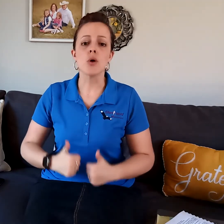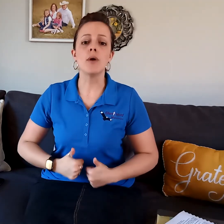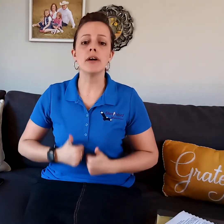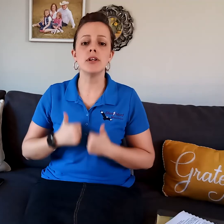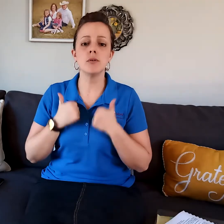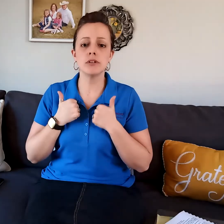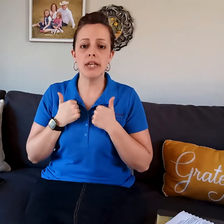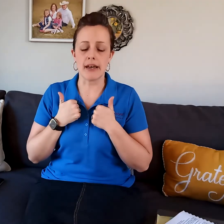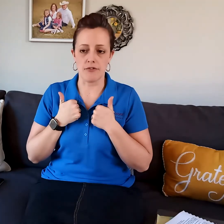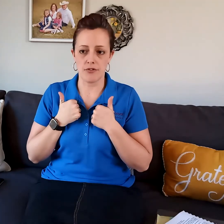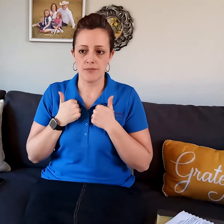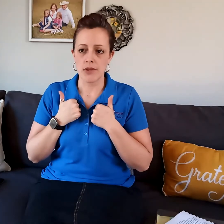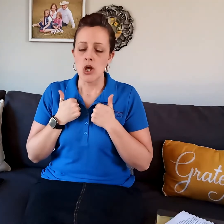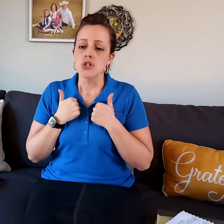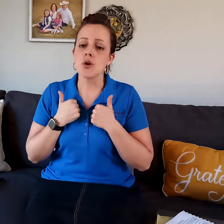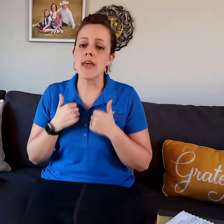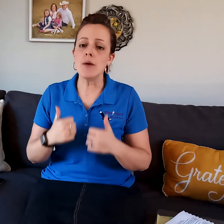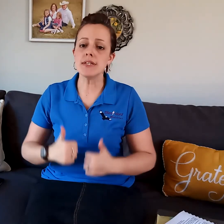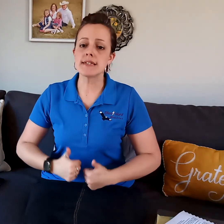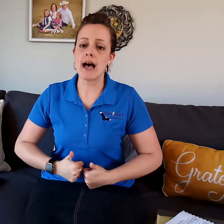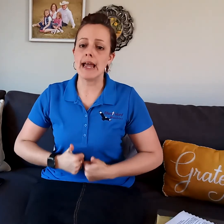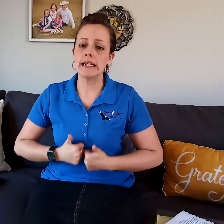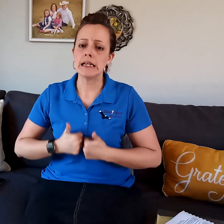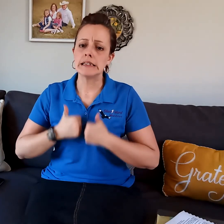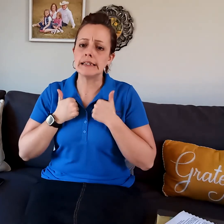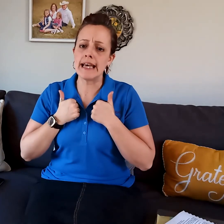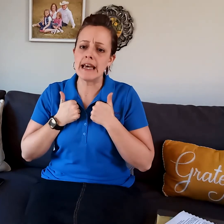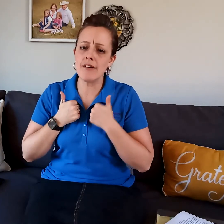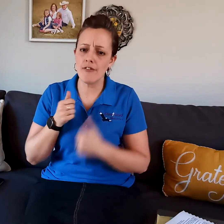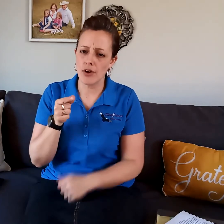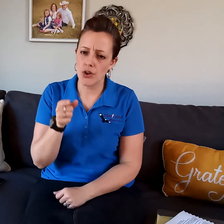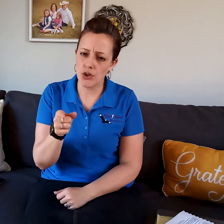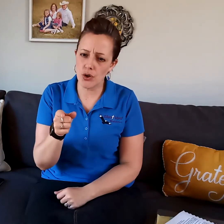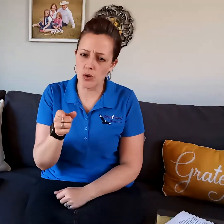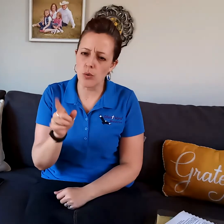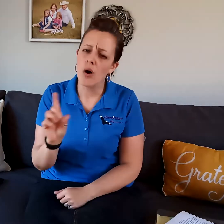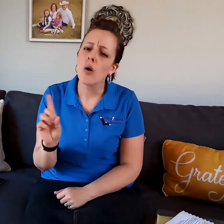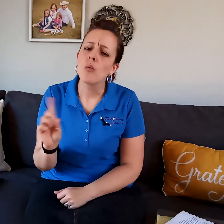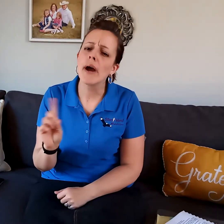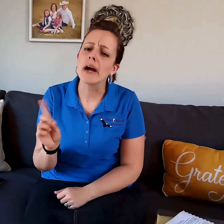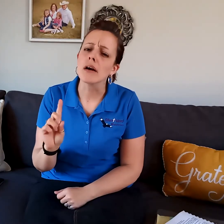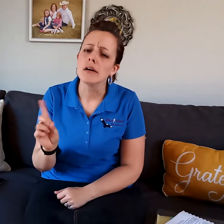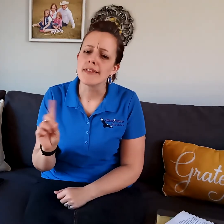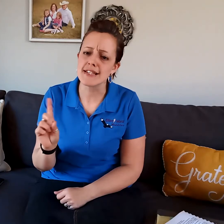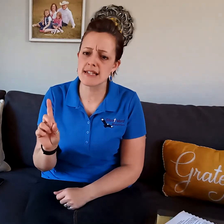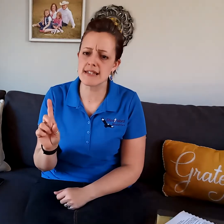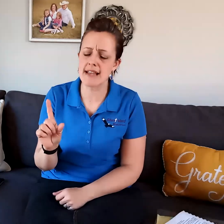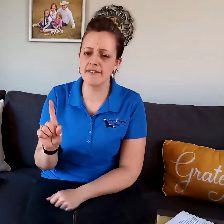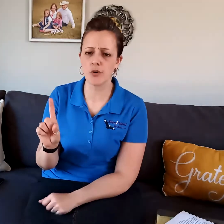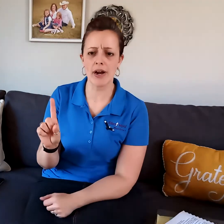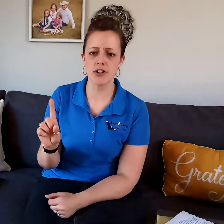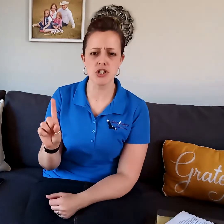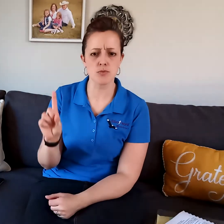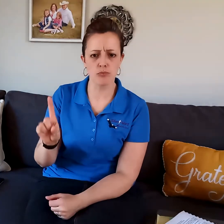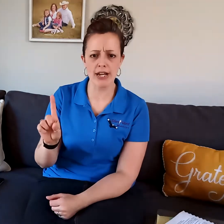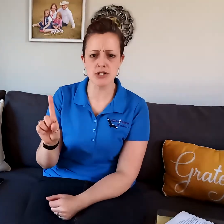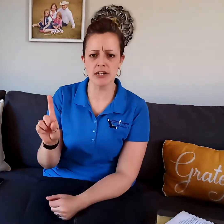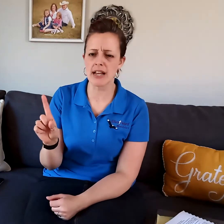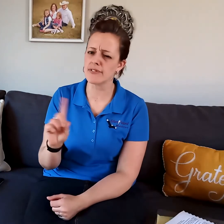where do you live? So they would sign live you where? This is the sign for where. You just raise your index finger